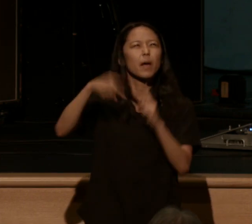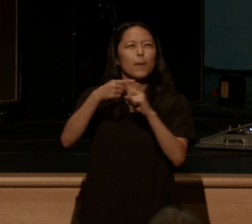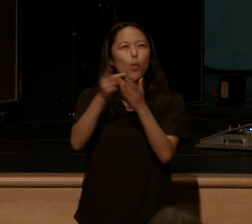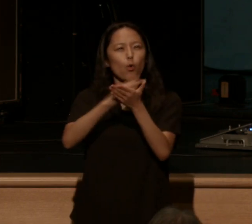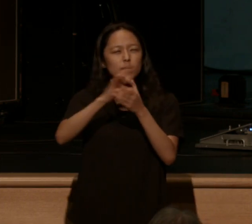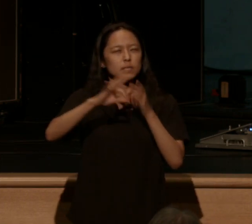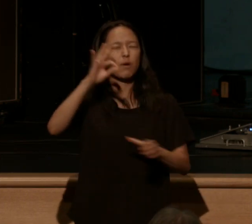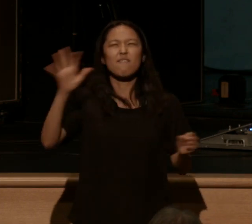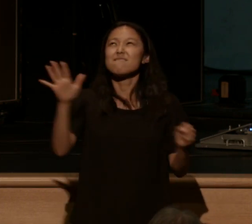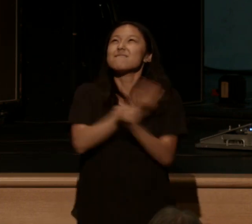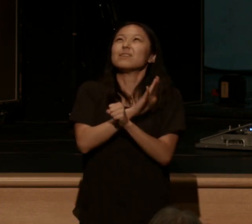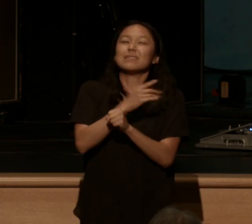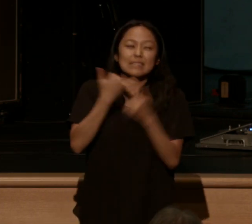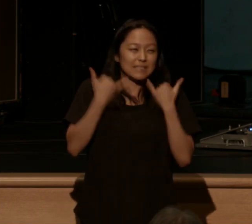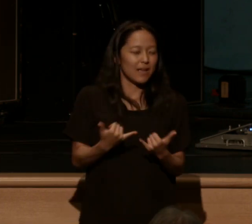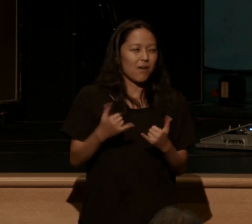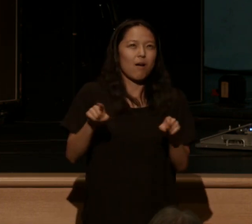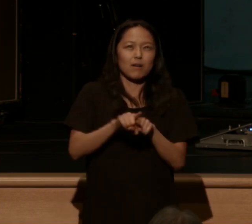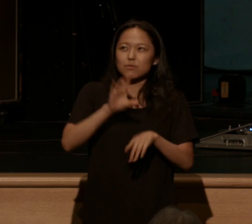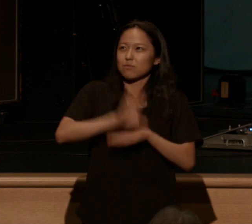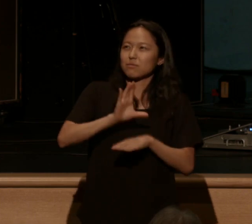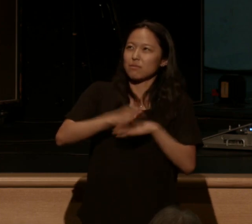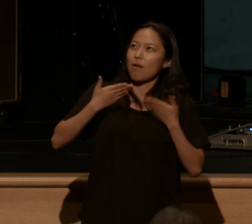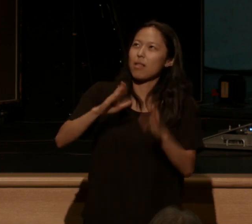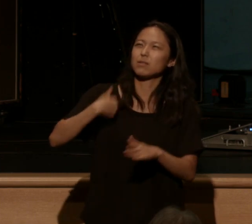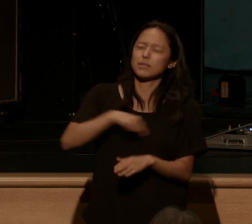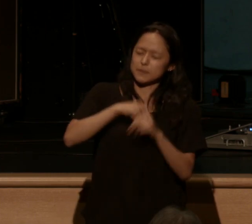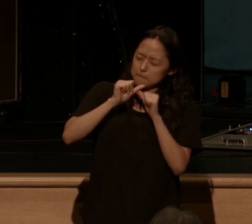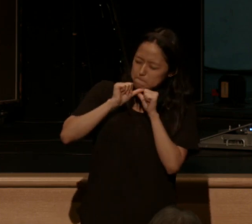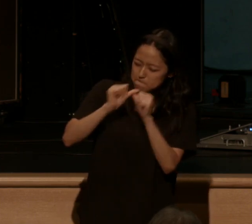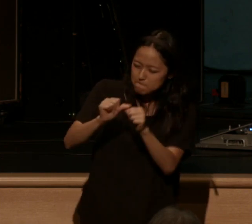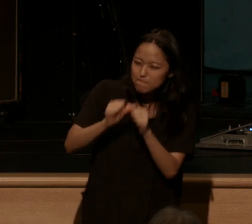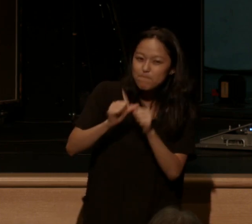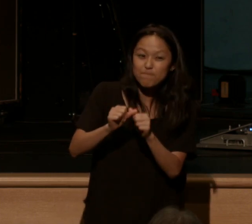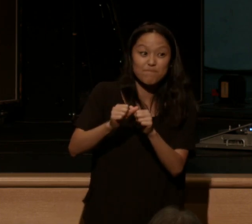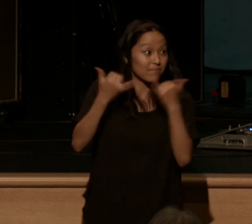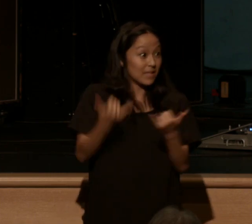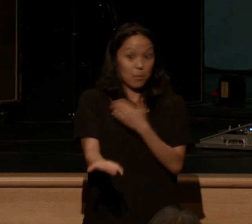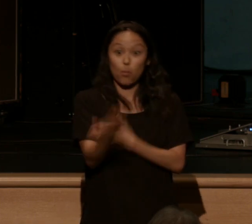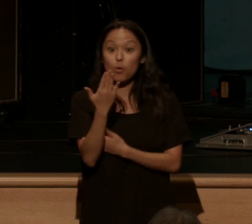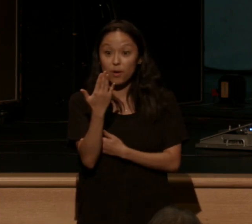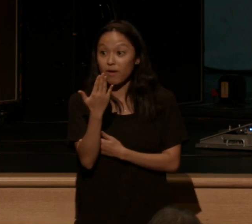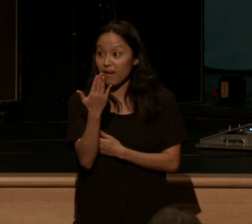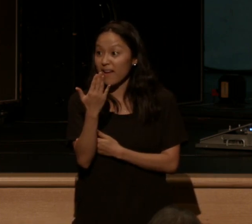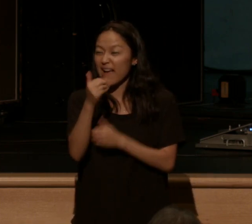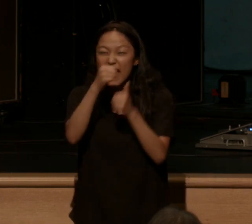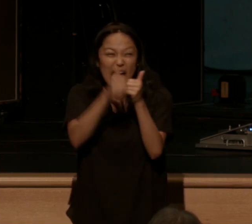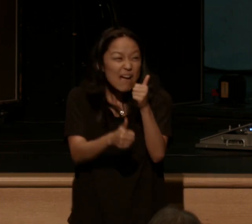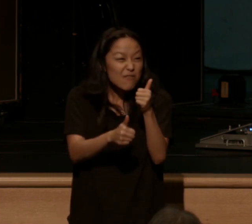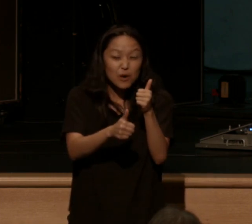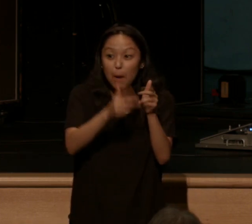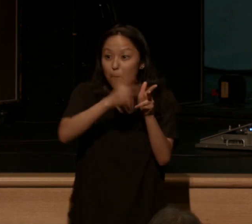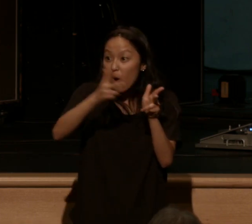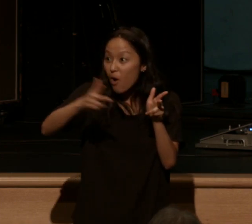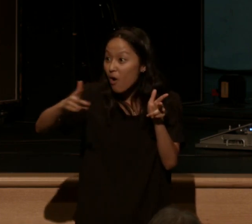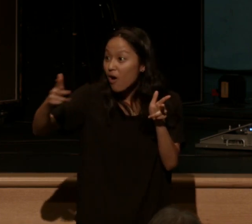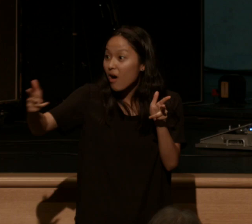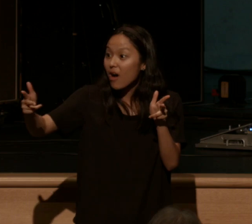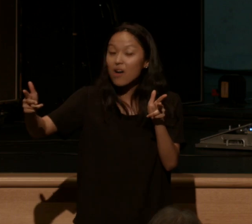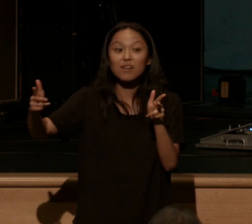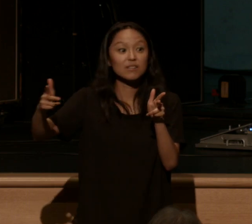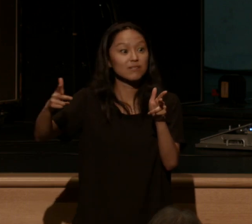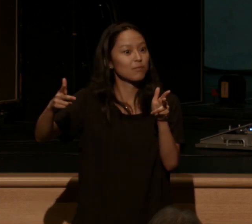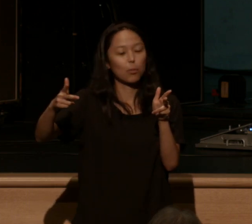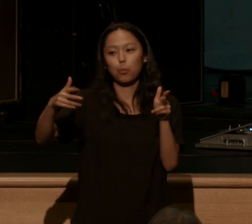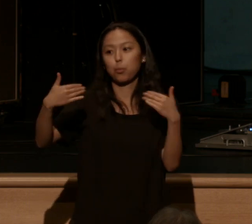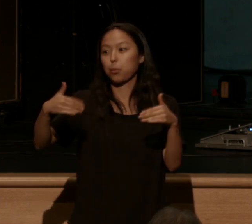fills us now as a church and allows us to persevere. I mean, think about even this morning, every parking spot in the parking lot, busy day,